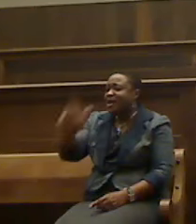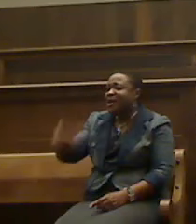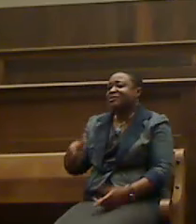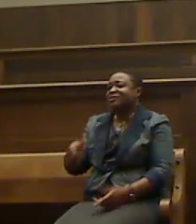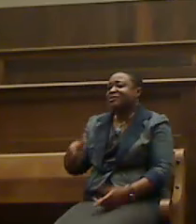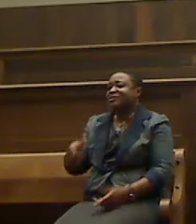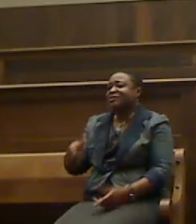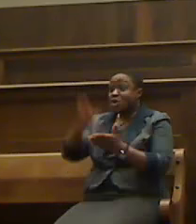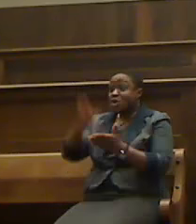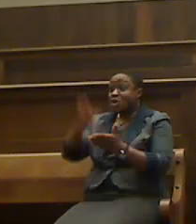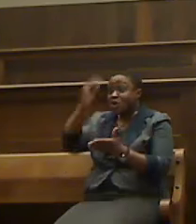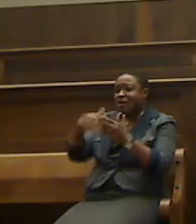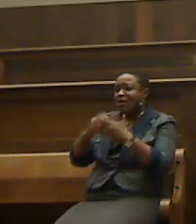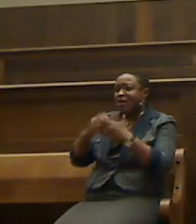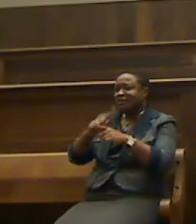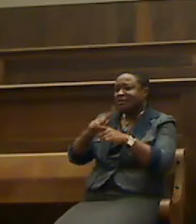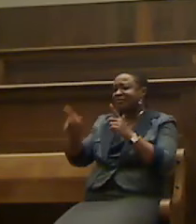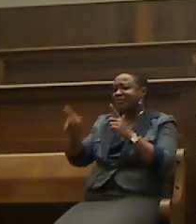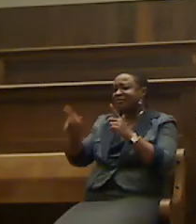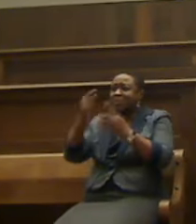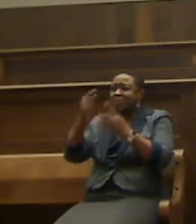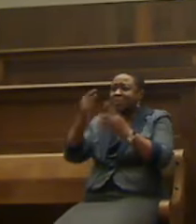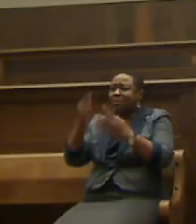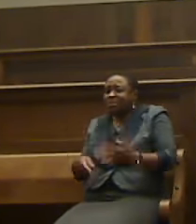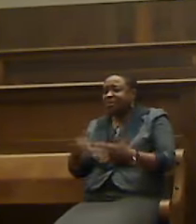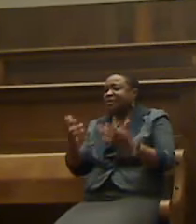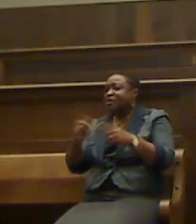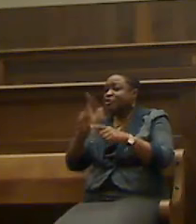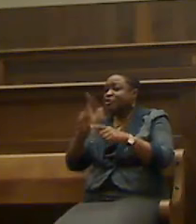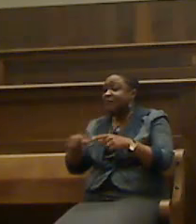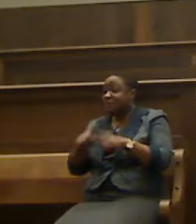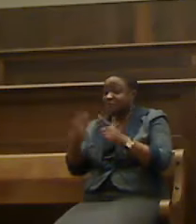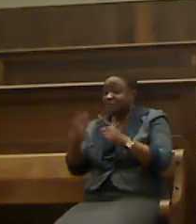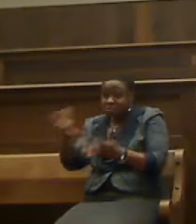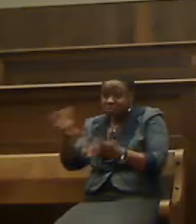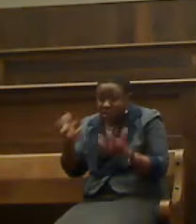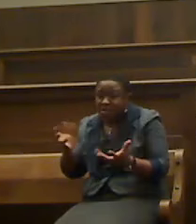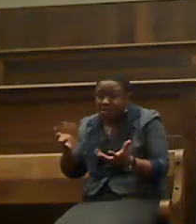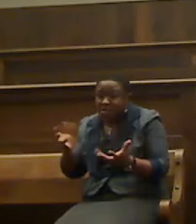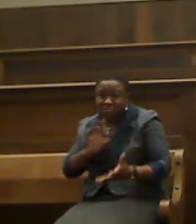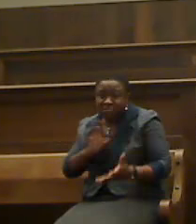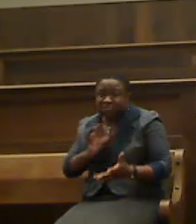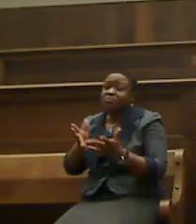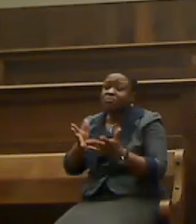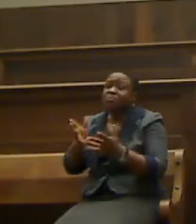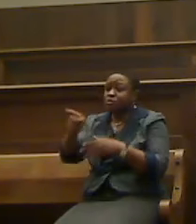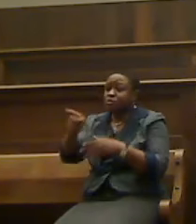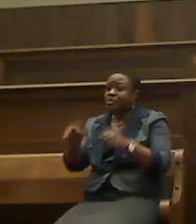learn all of the talking points. But if you want to, then go to